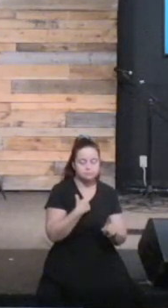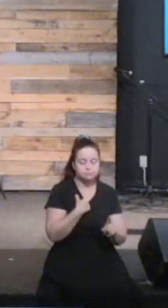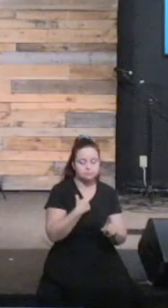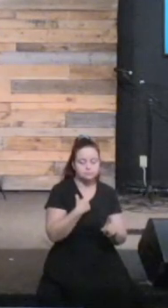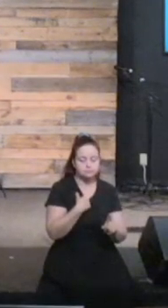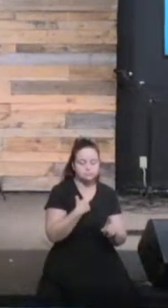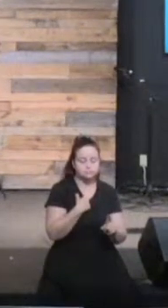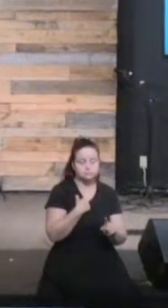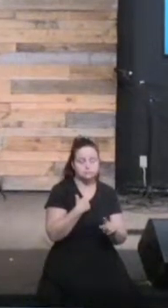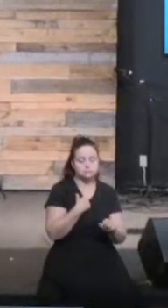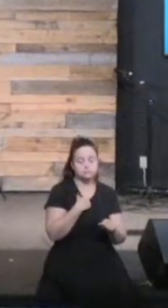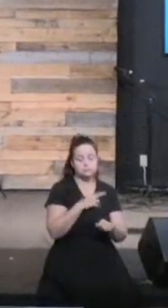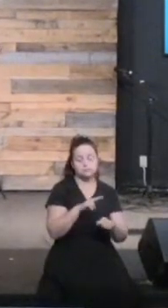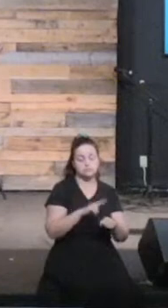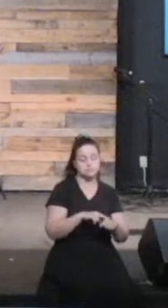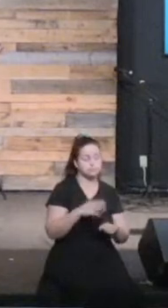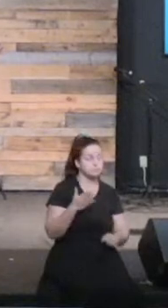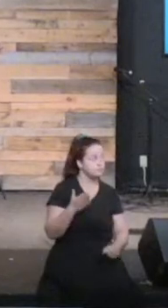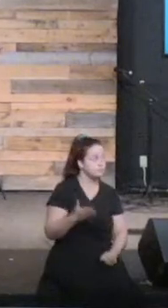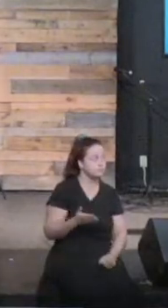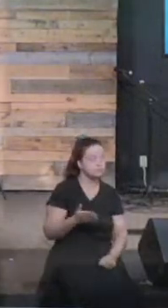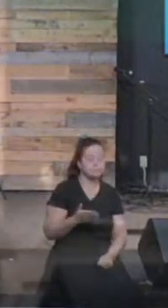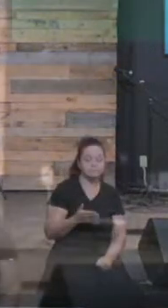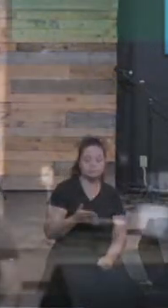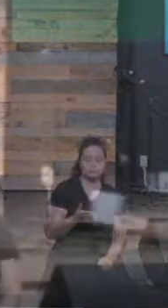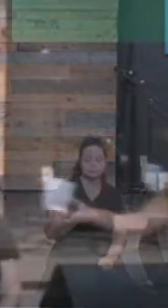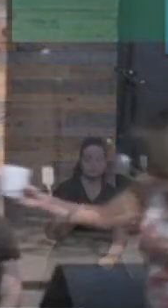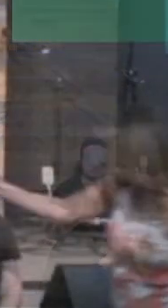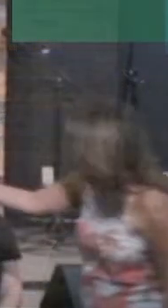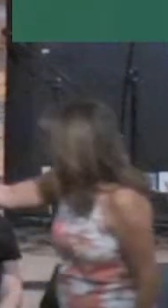then of course here's here's uh